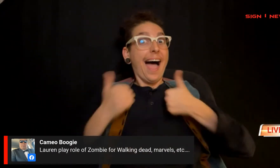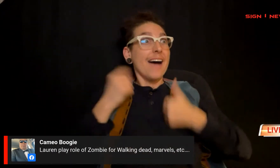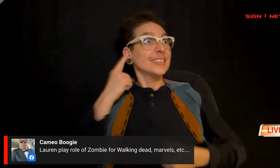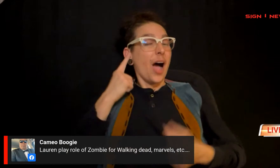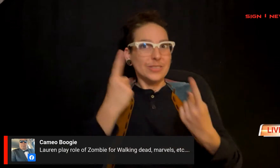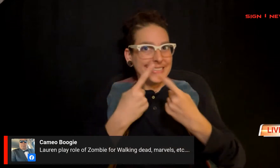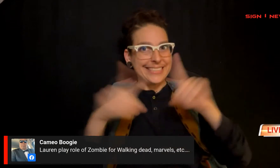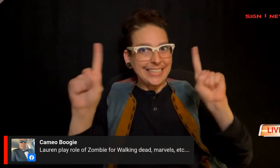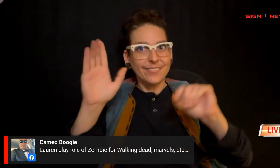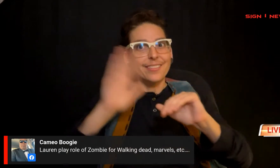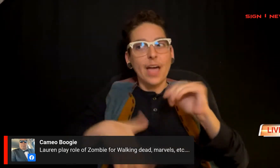person